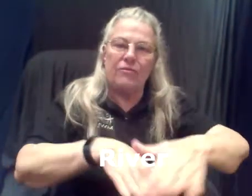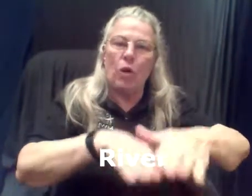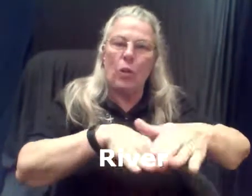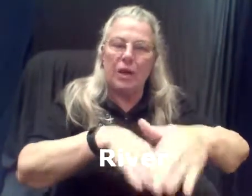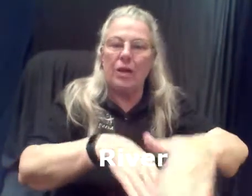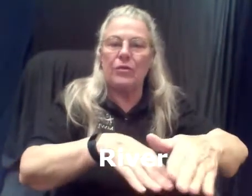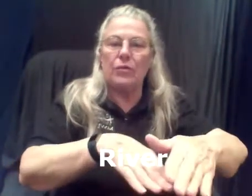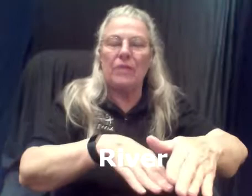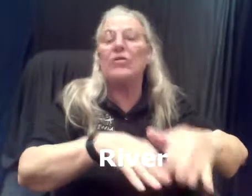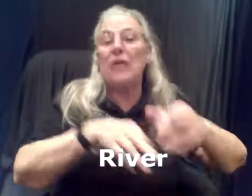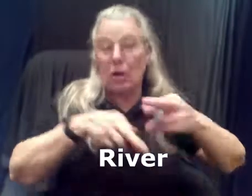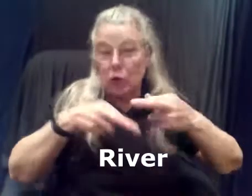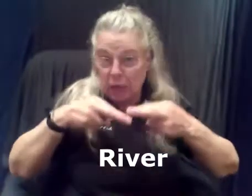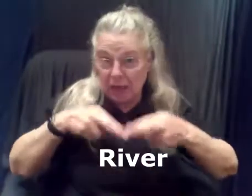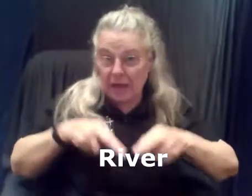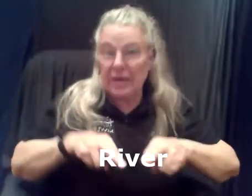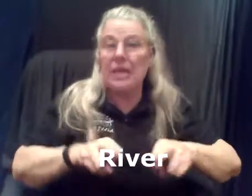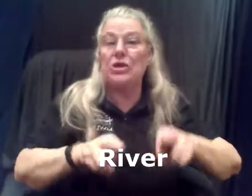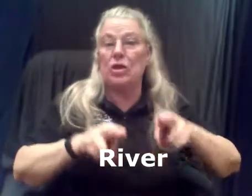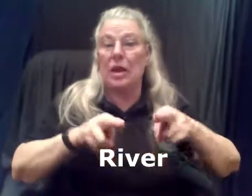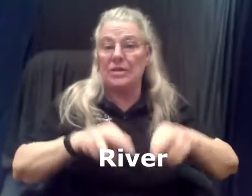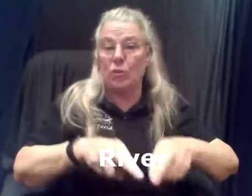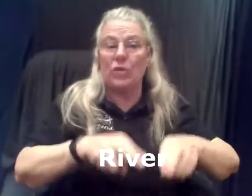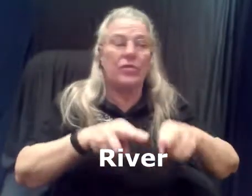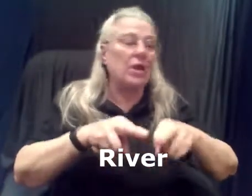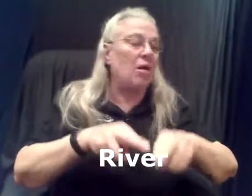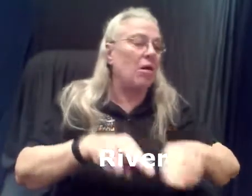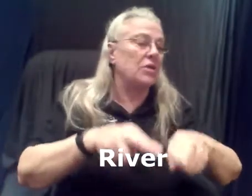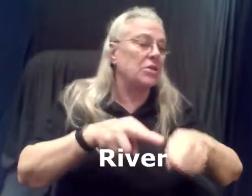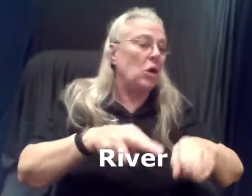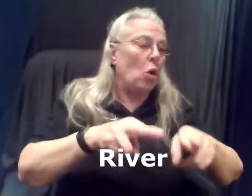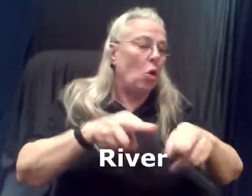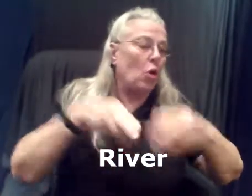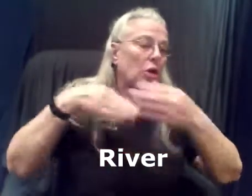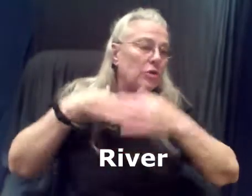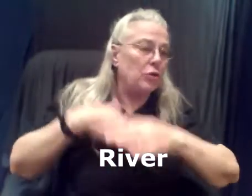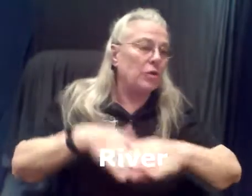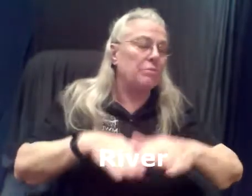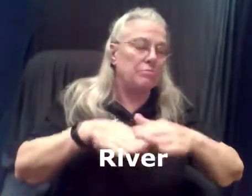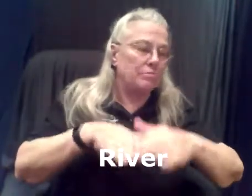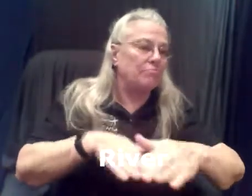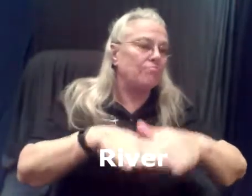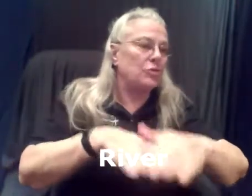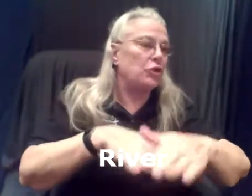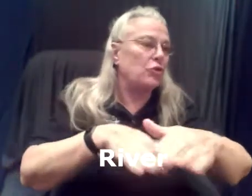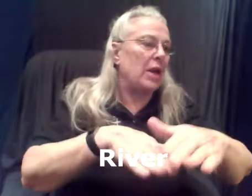flowing of the river. Now you can initialize it with the R's or do it straight out.